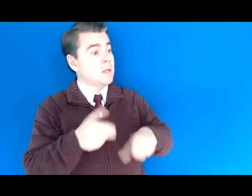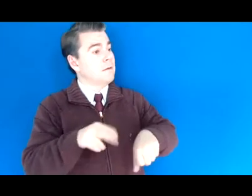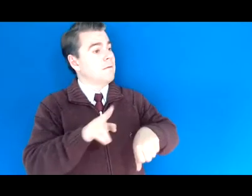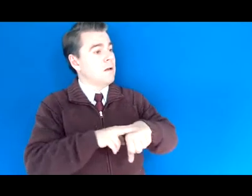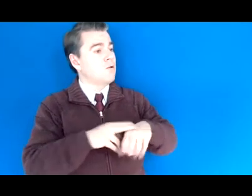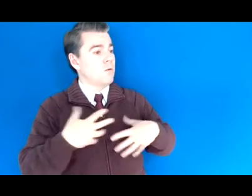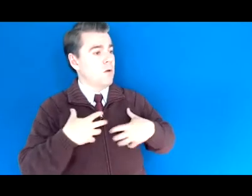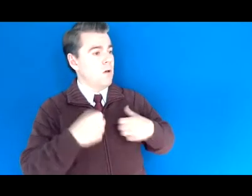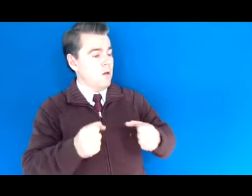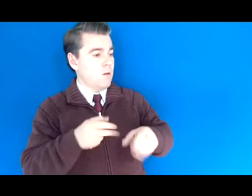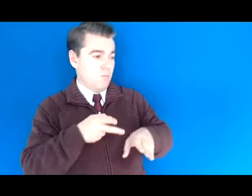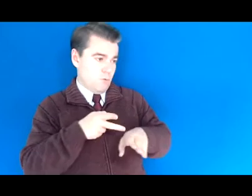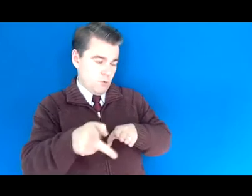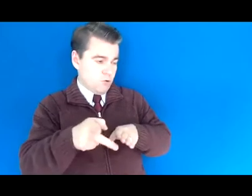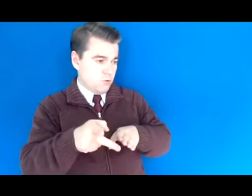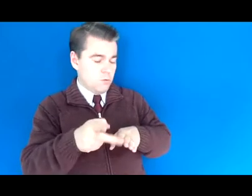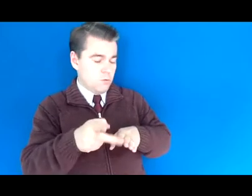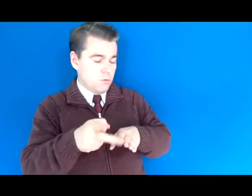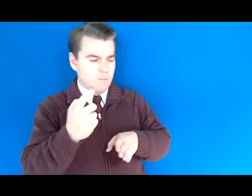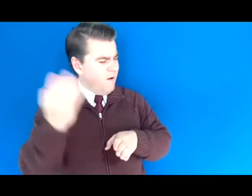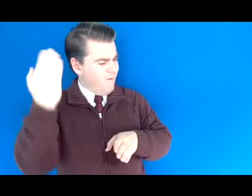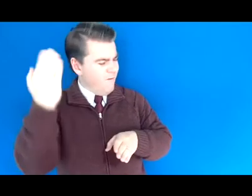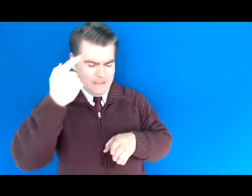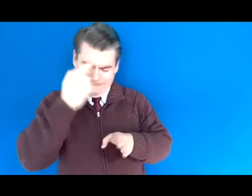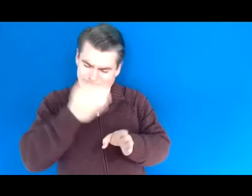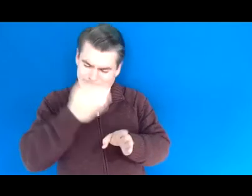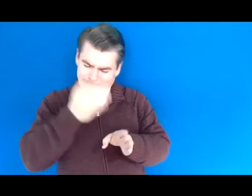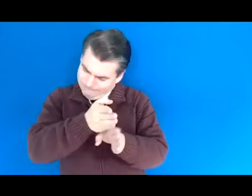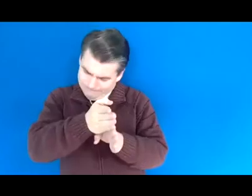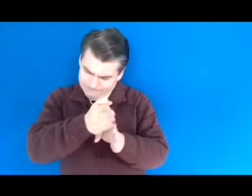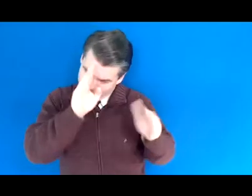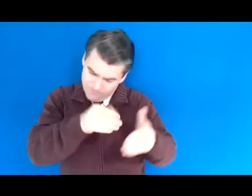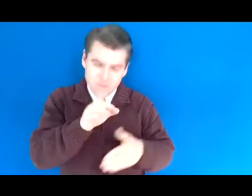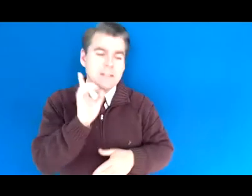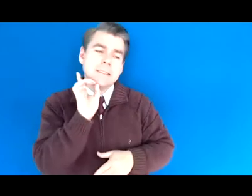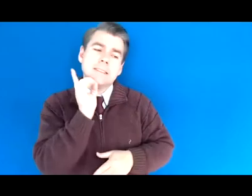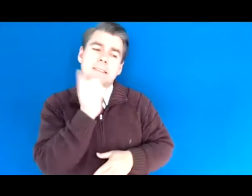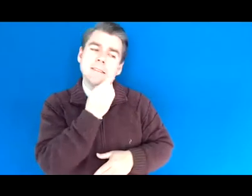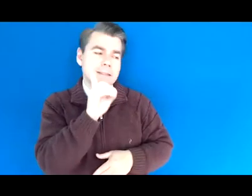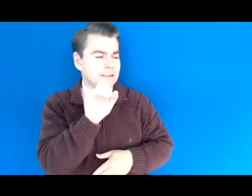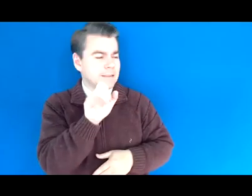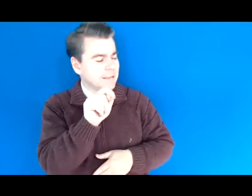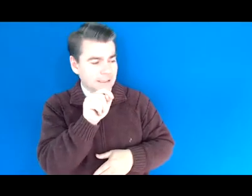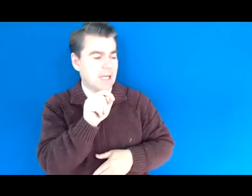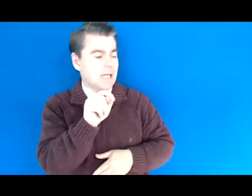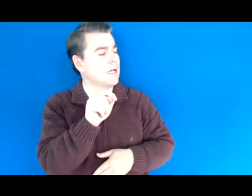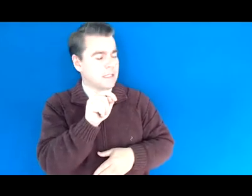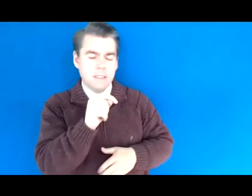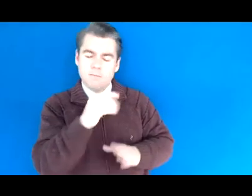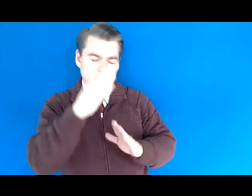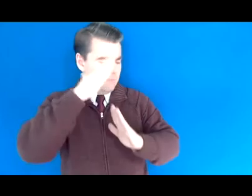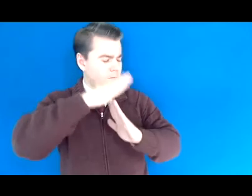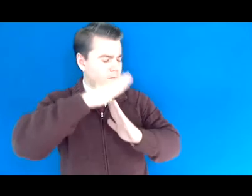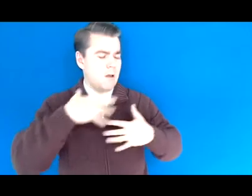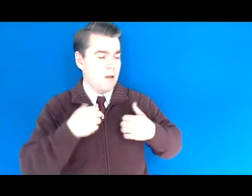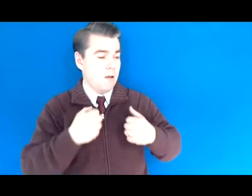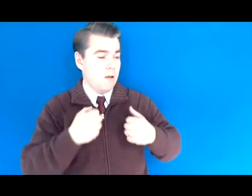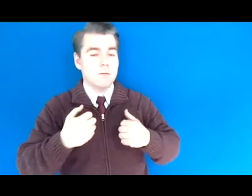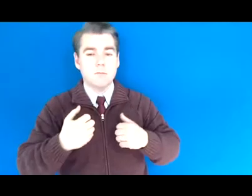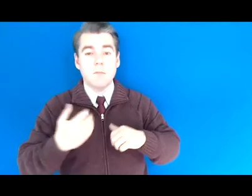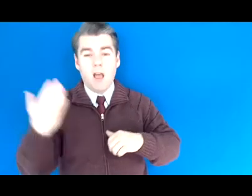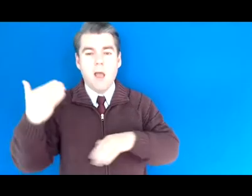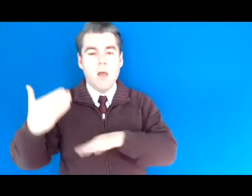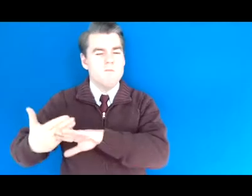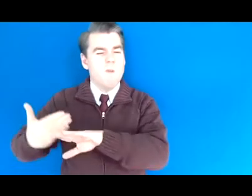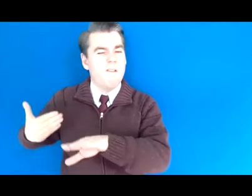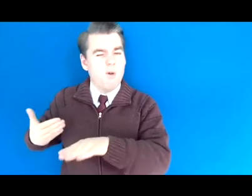very strictly believed in diet for optimal health pre-Plexus, before Plexus. However, after years